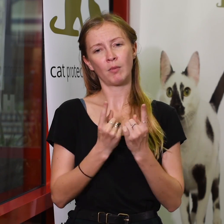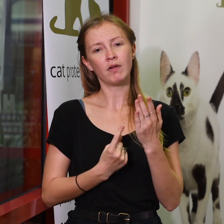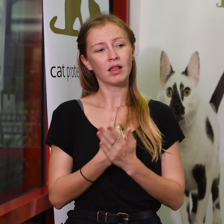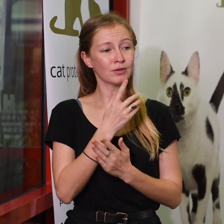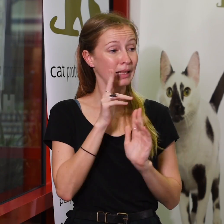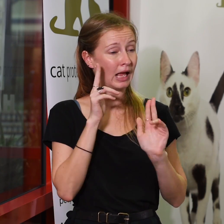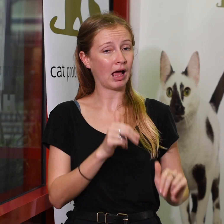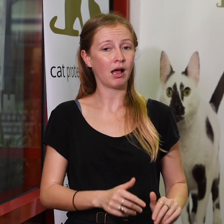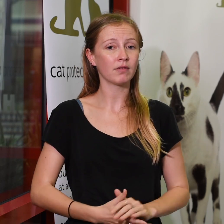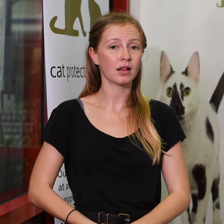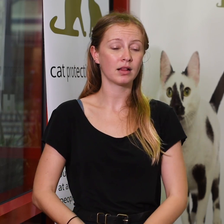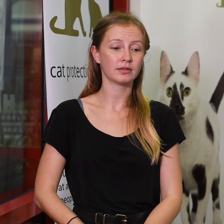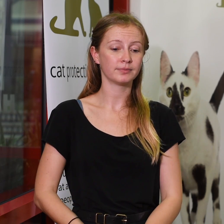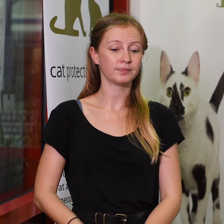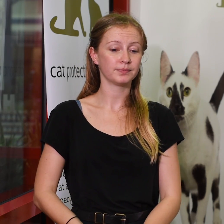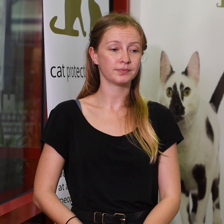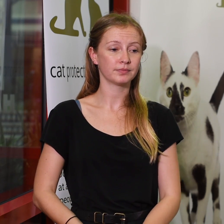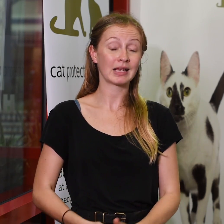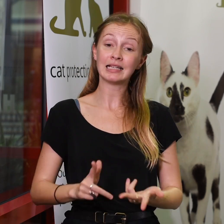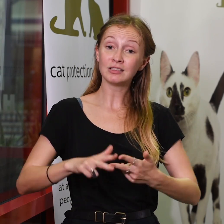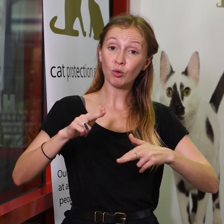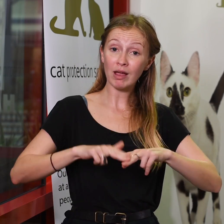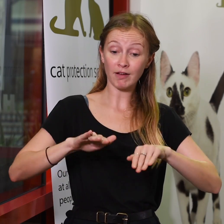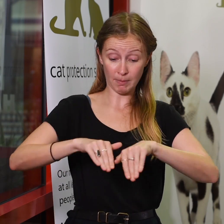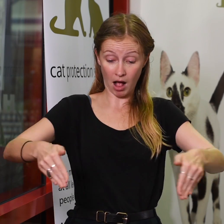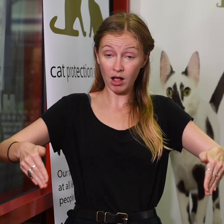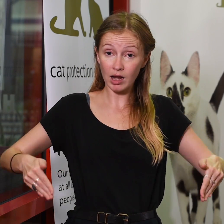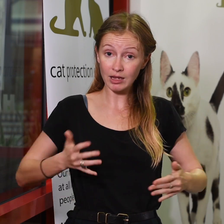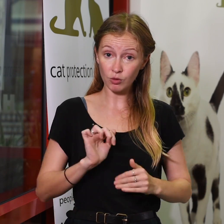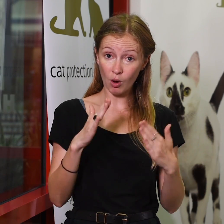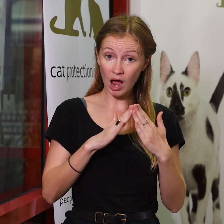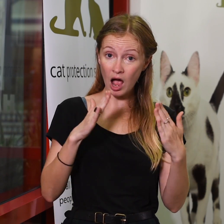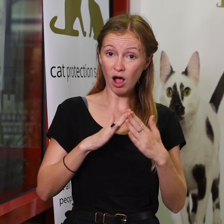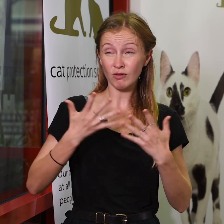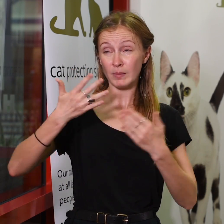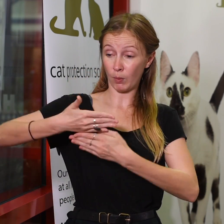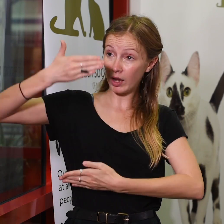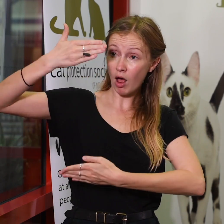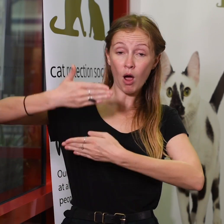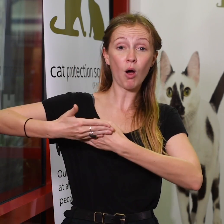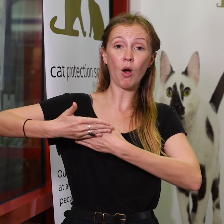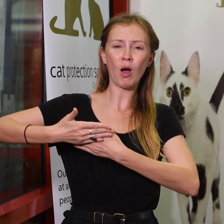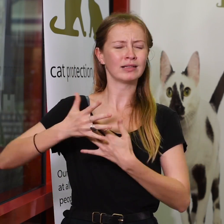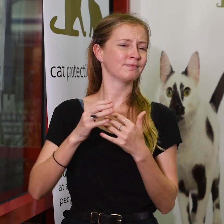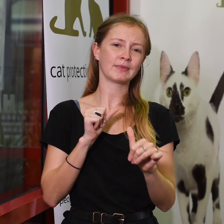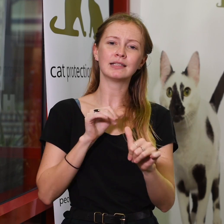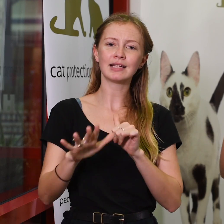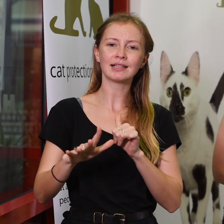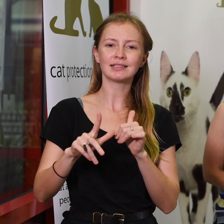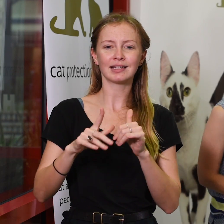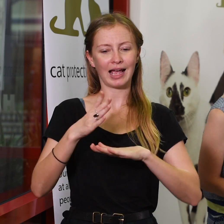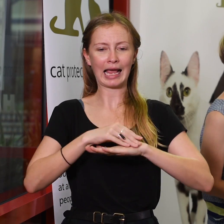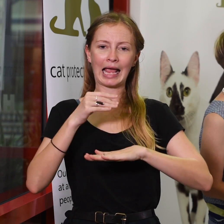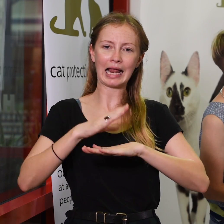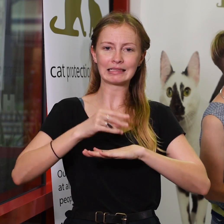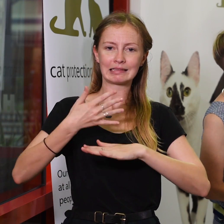So if you're on a balcony or if you've got, a window, there are some fantastic cat